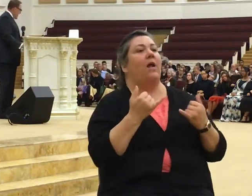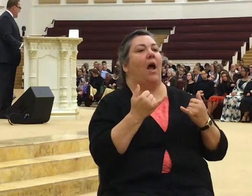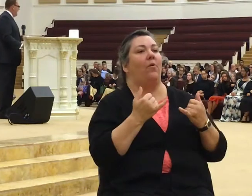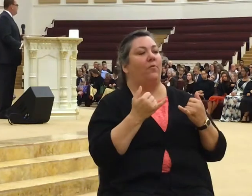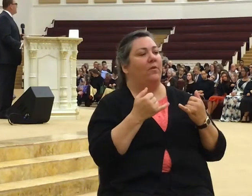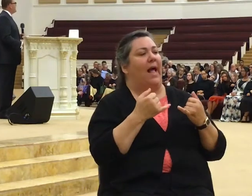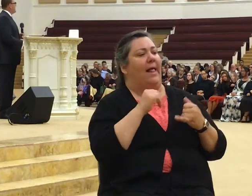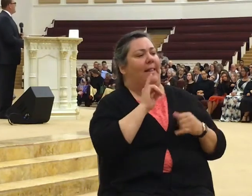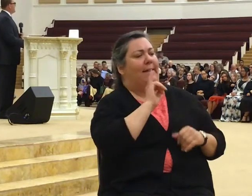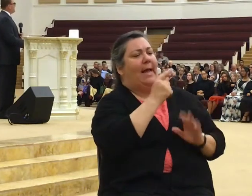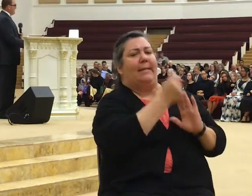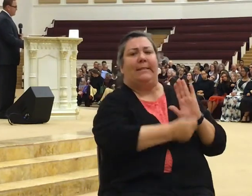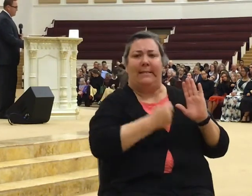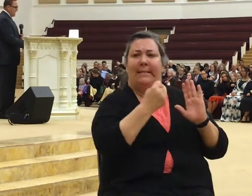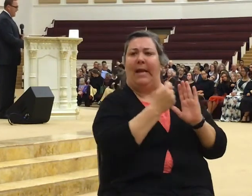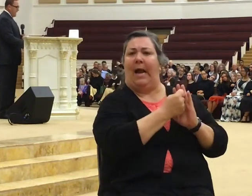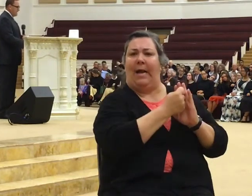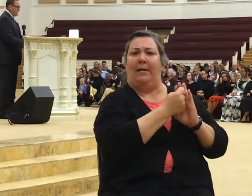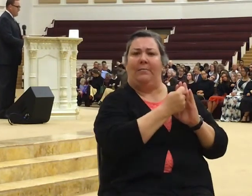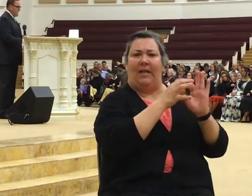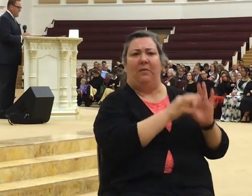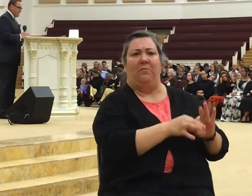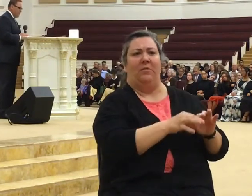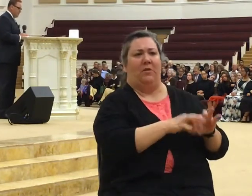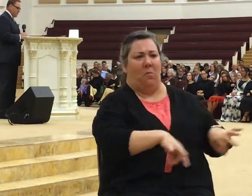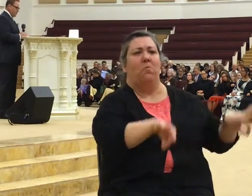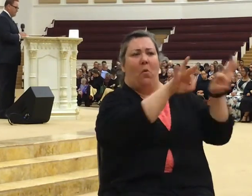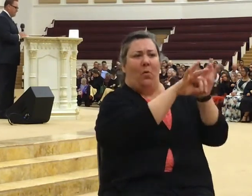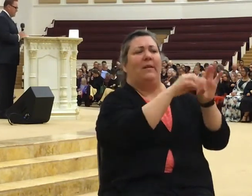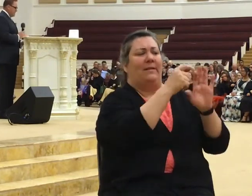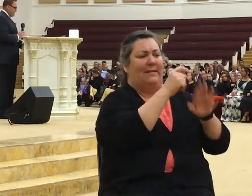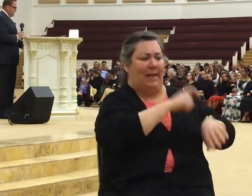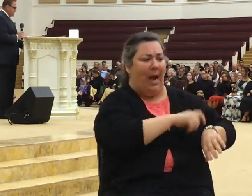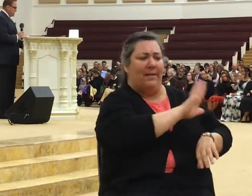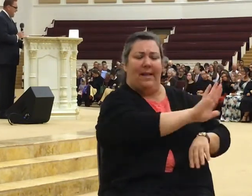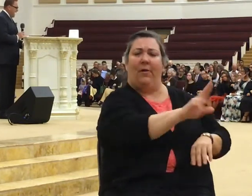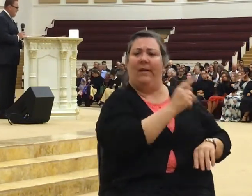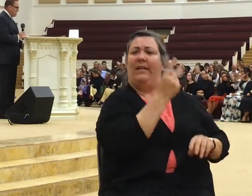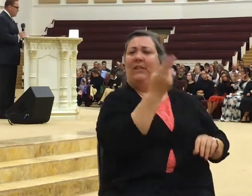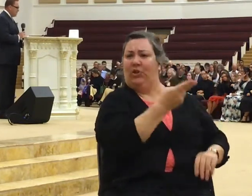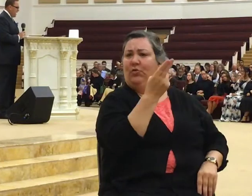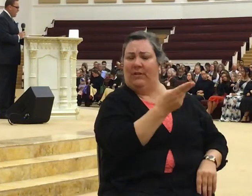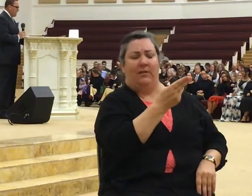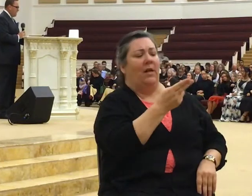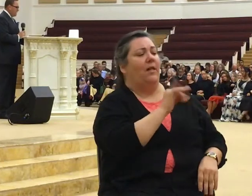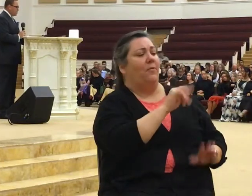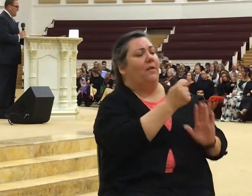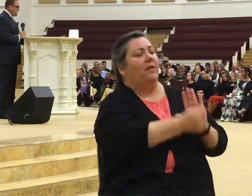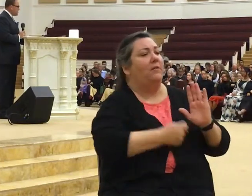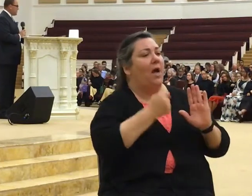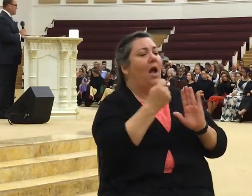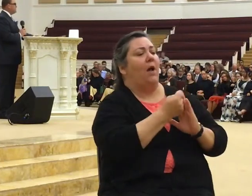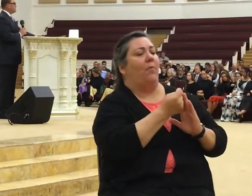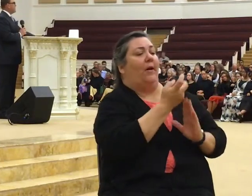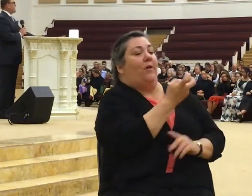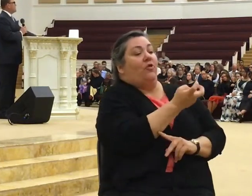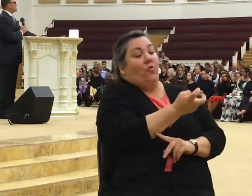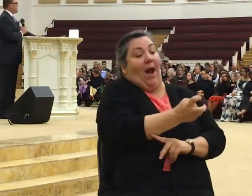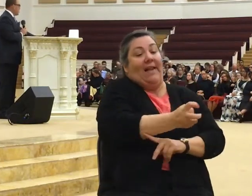monumental time in the people of God and their history. This was a time where